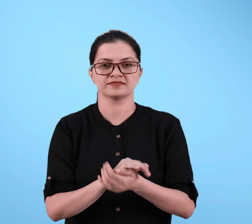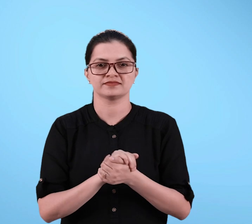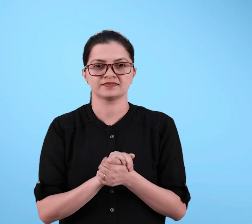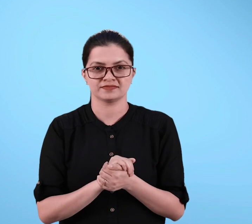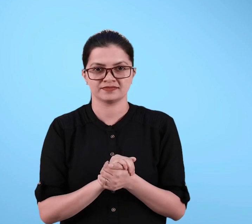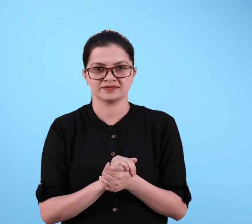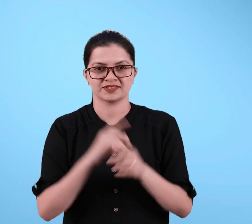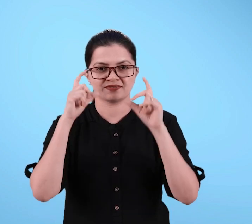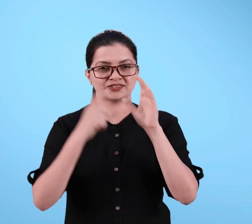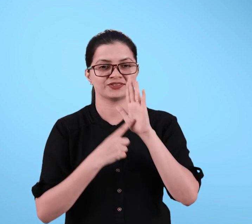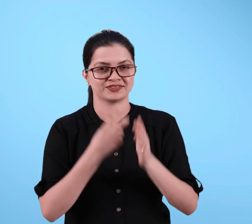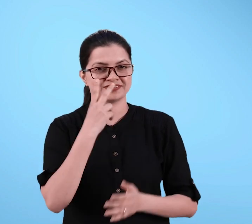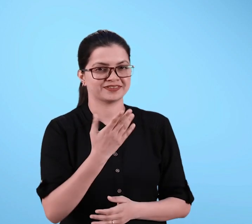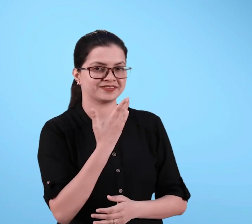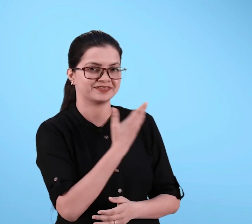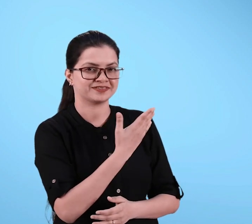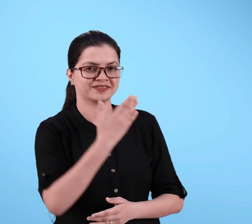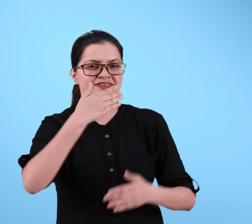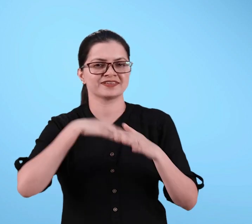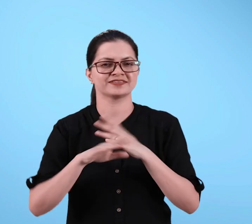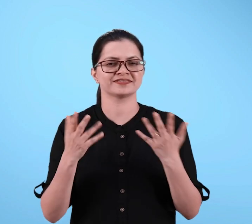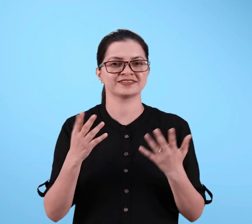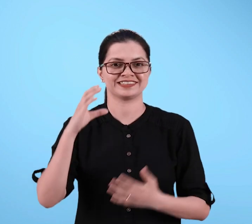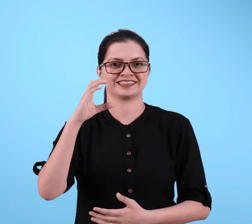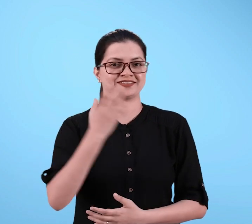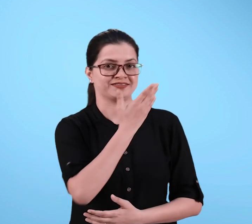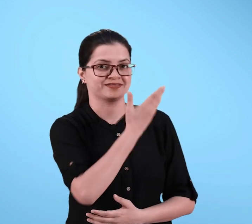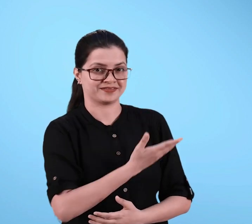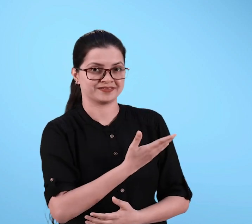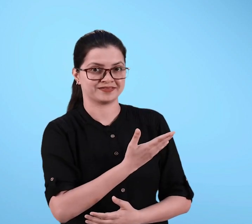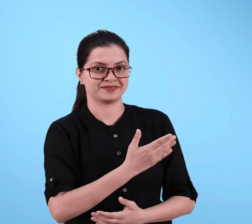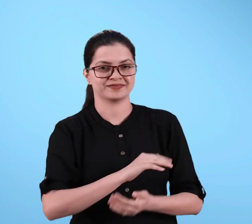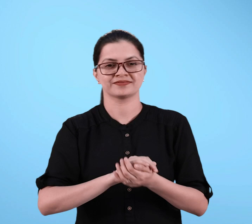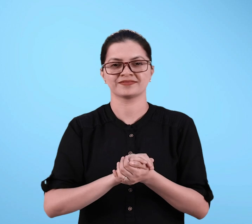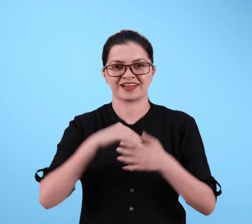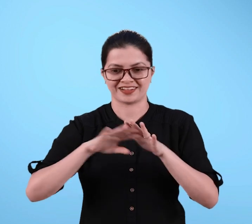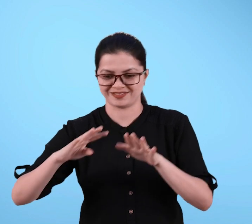Page 22. Cut both the sheets along the dotted lines and then unfold.